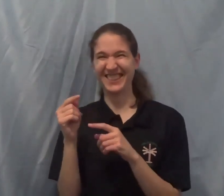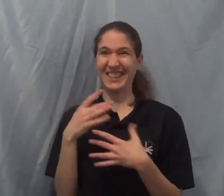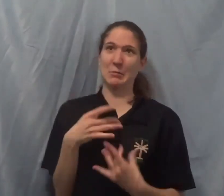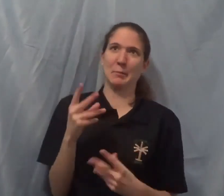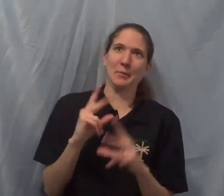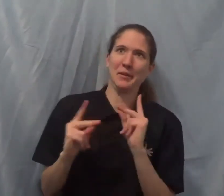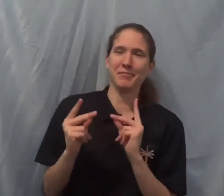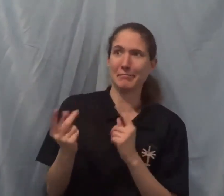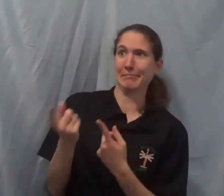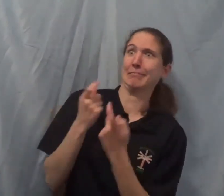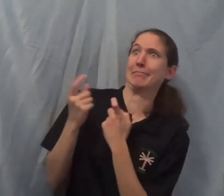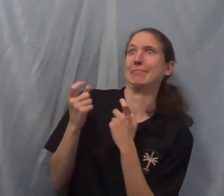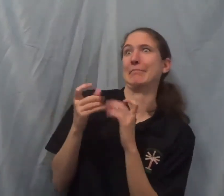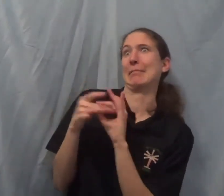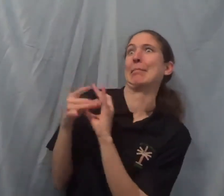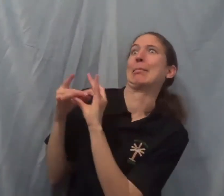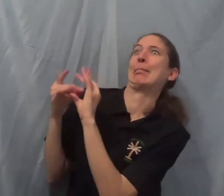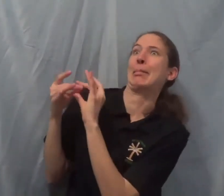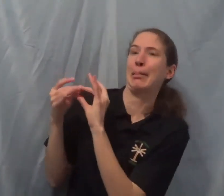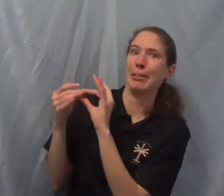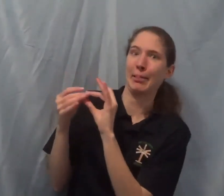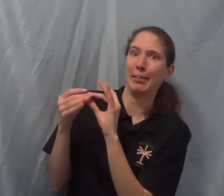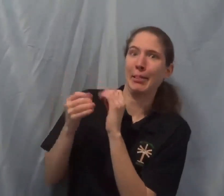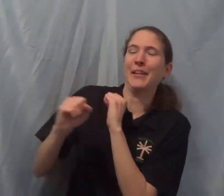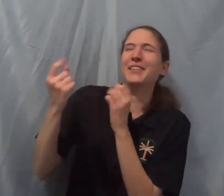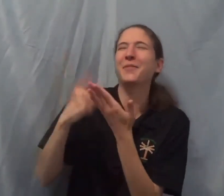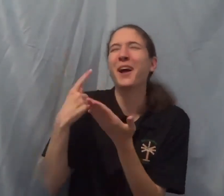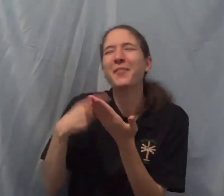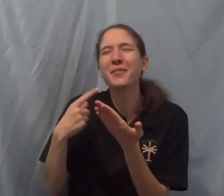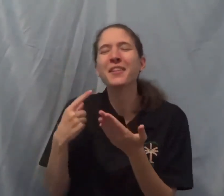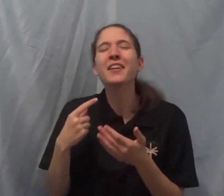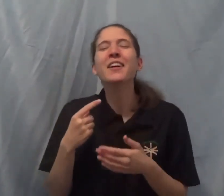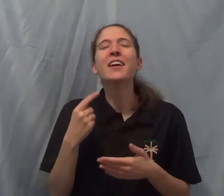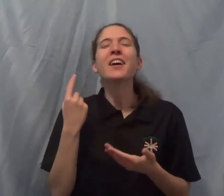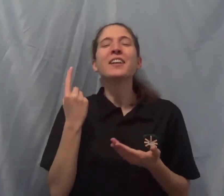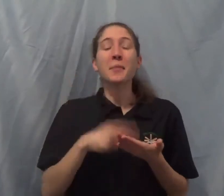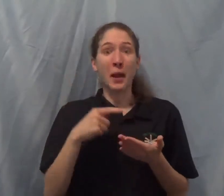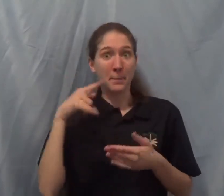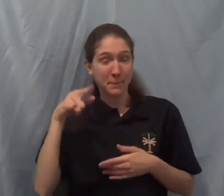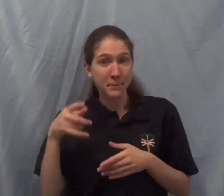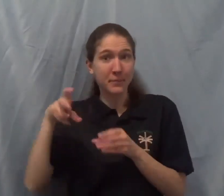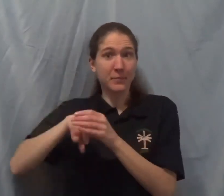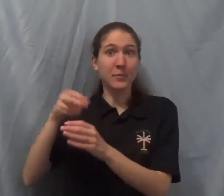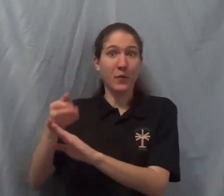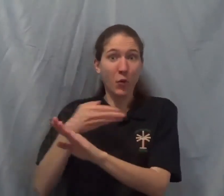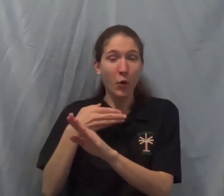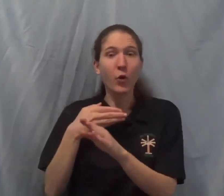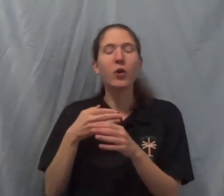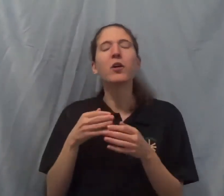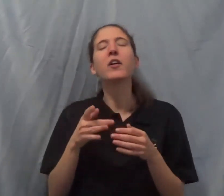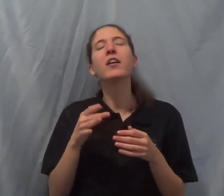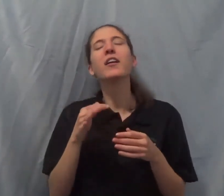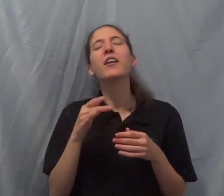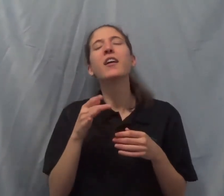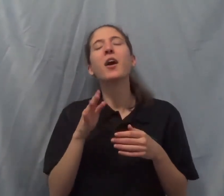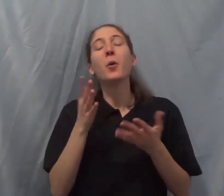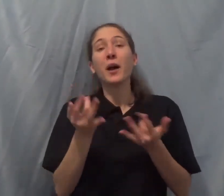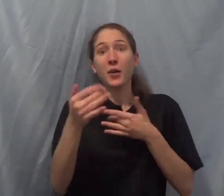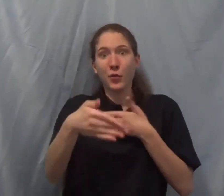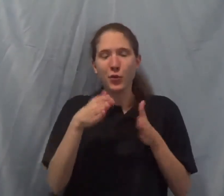hid behind a column, and I had my divine office and big column there, you know, in the waiting area. And I wanted to get it done in the waiting area because I don't know who's going to sit next